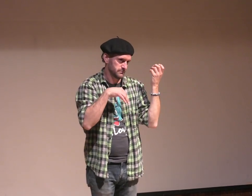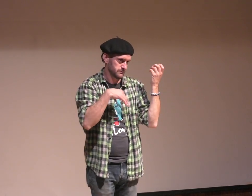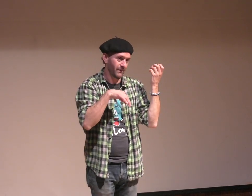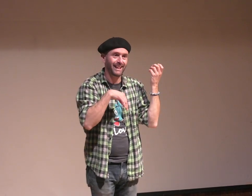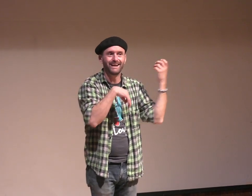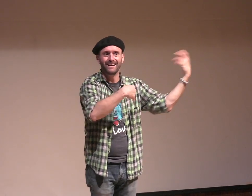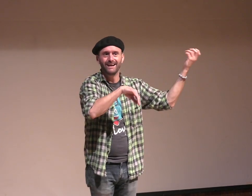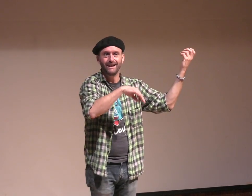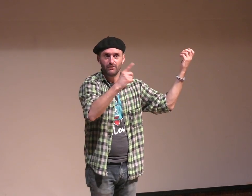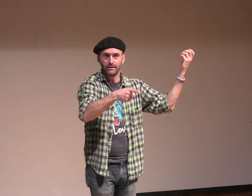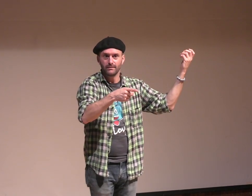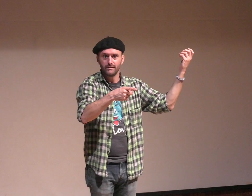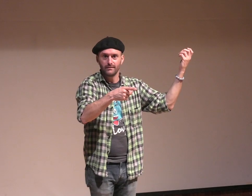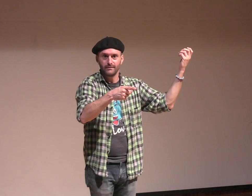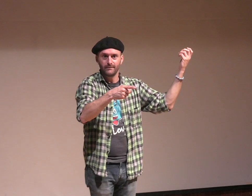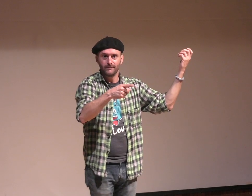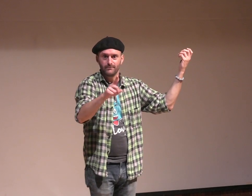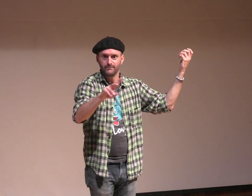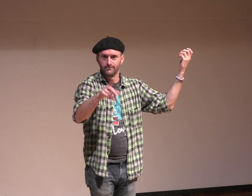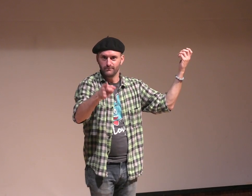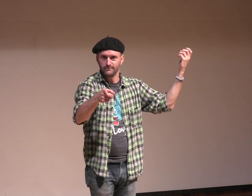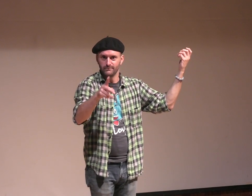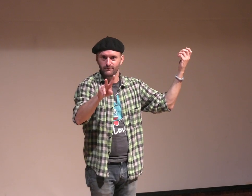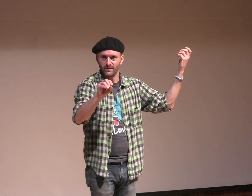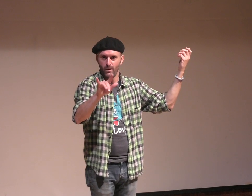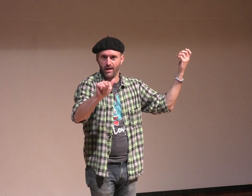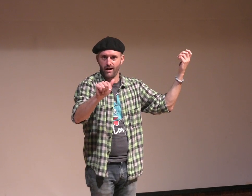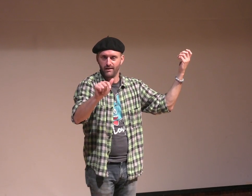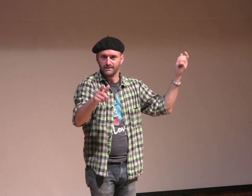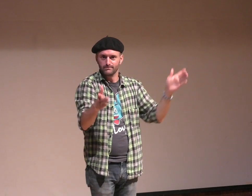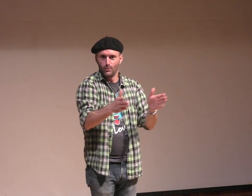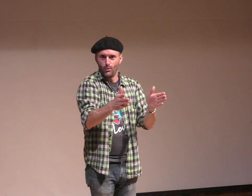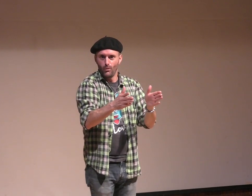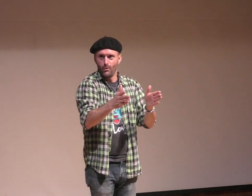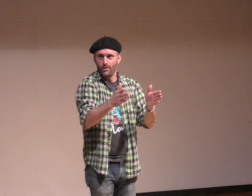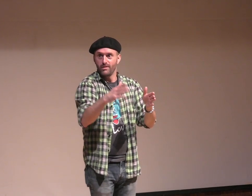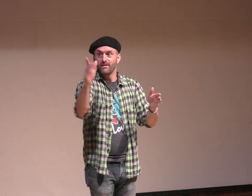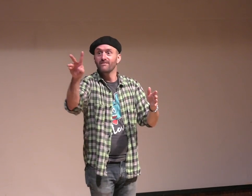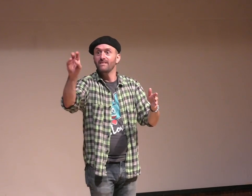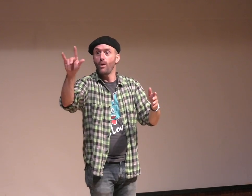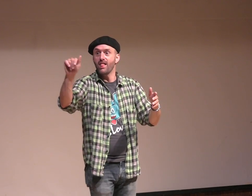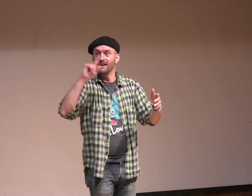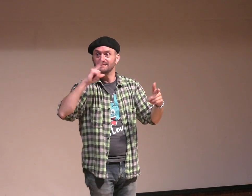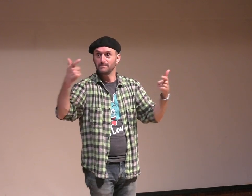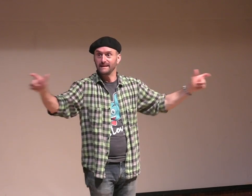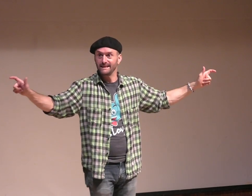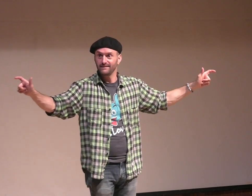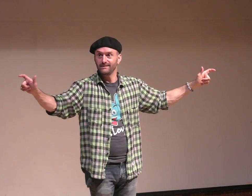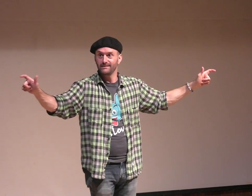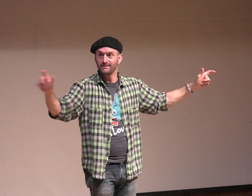A viola might be smaller, violin a little bigger, right? Or do I have it backwards? Is the viola smaller? Viola is